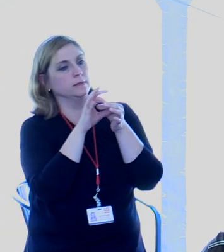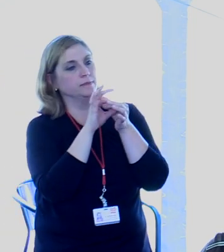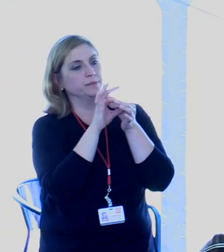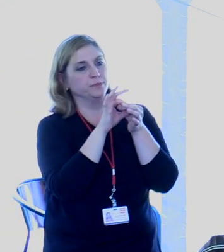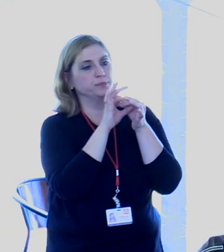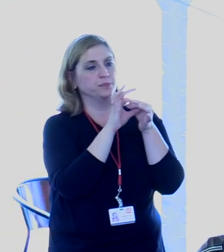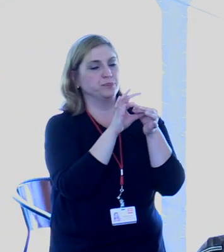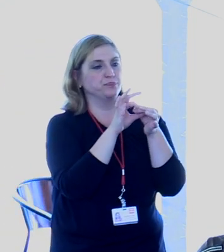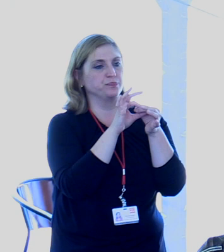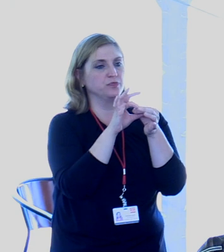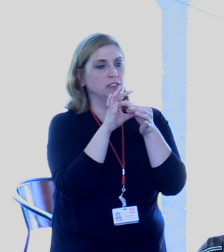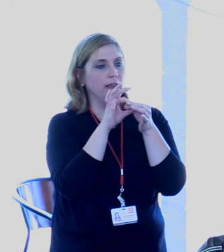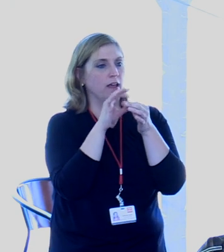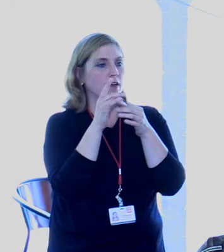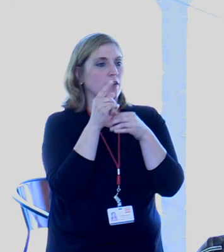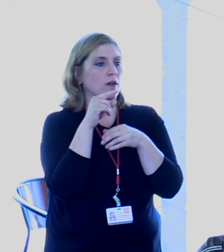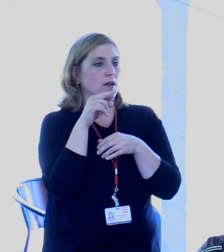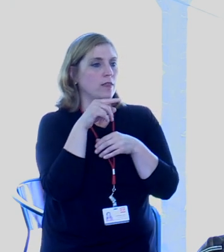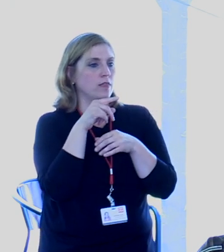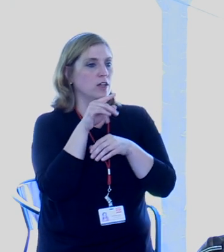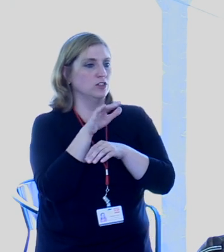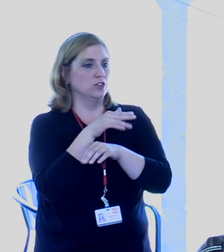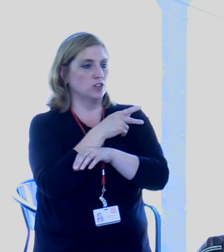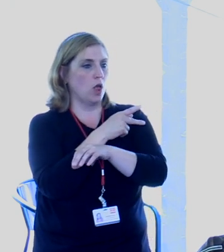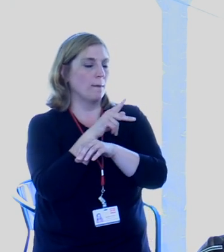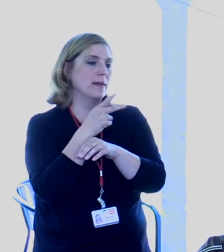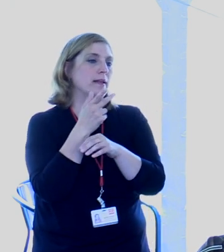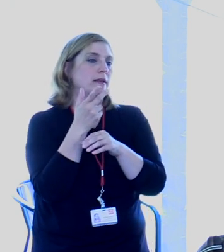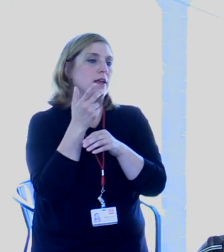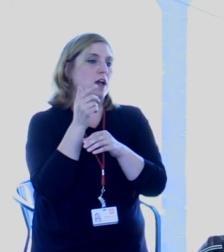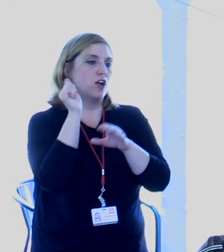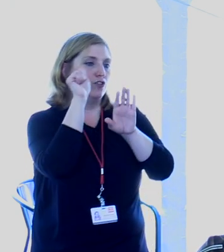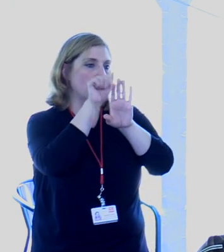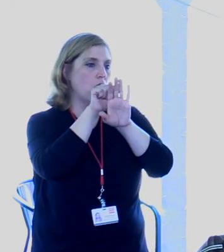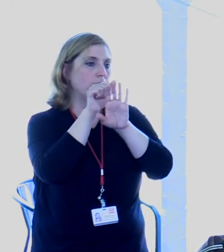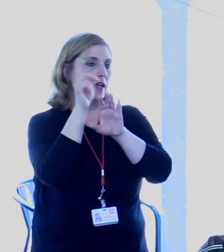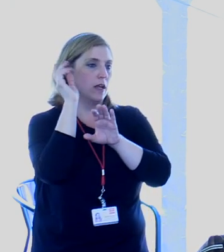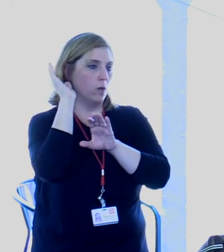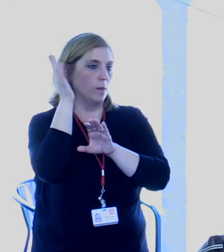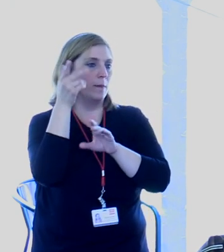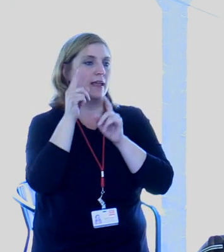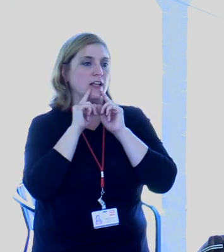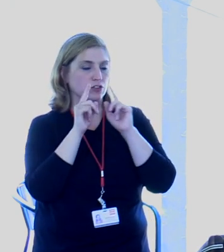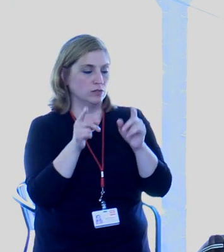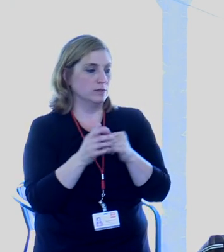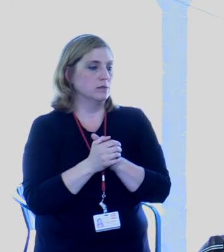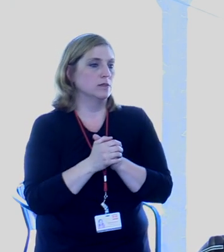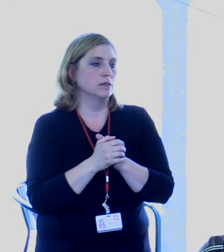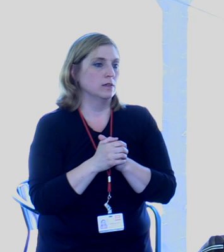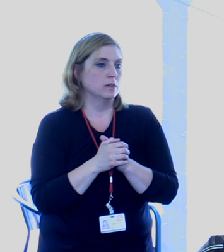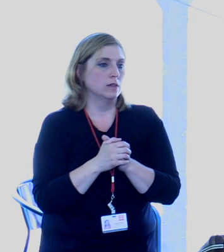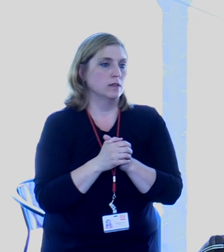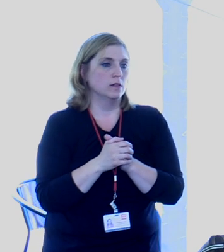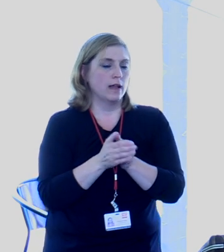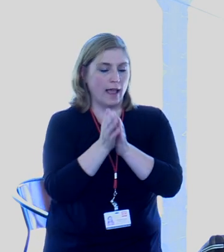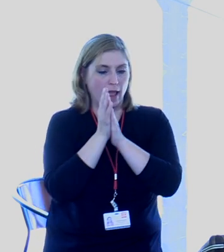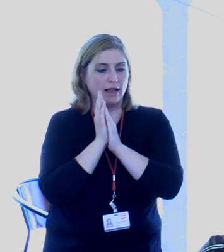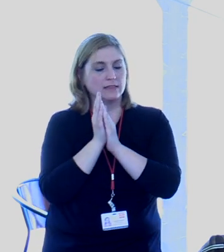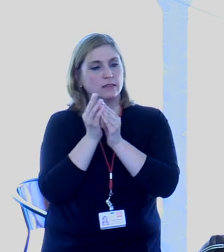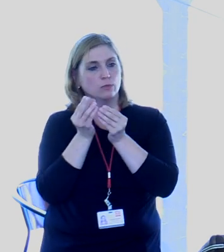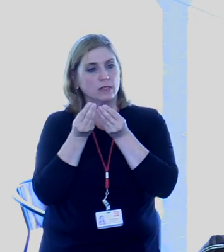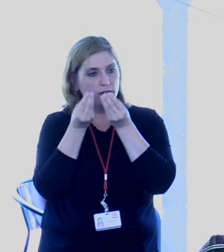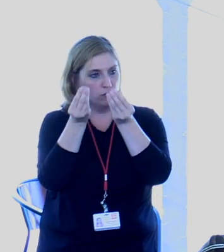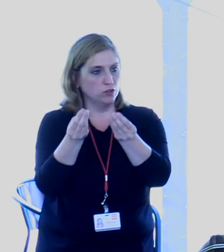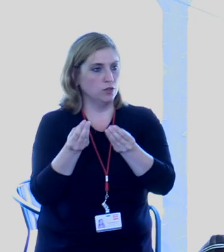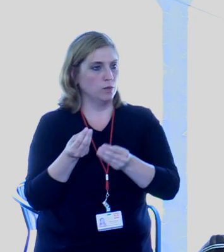of Solomon with this teaching of Jesus, knock and it shall be answered, okay? Ask and it shall be given to